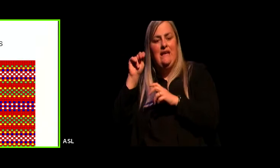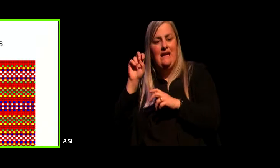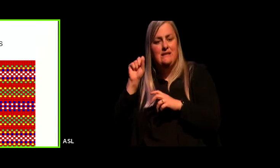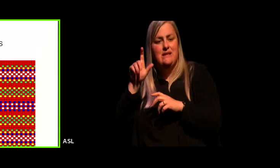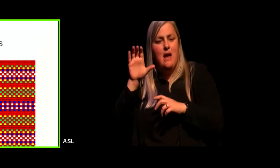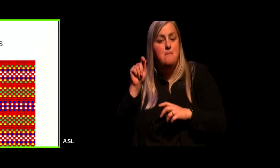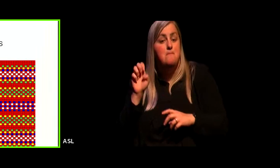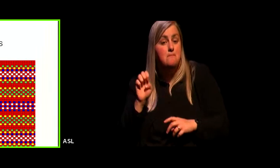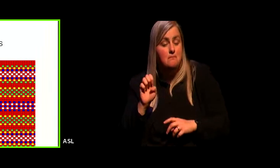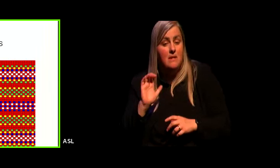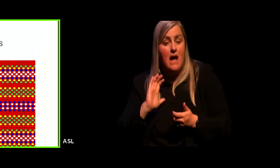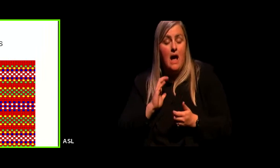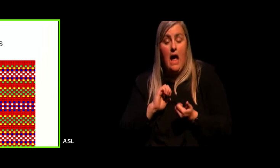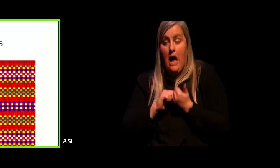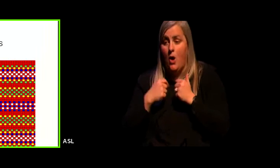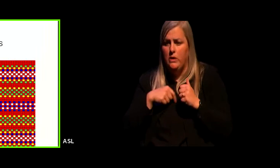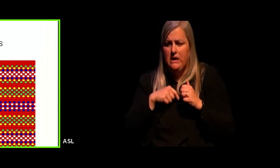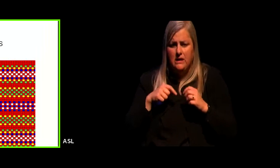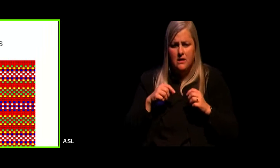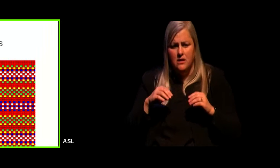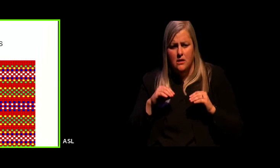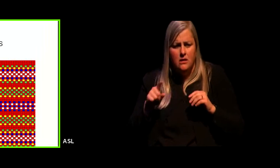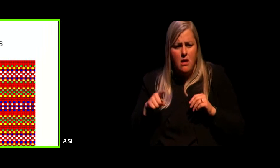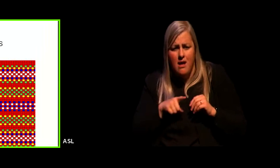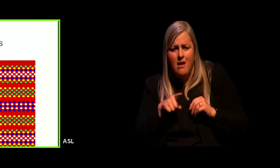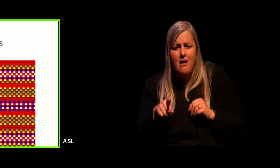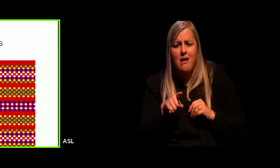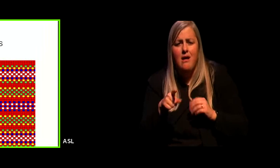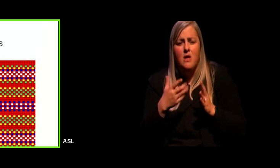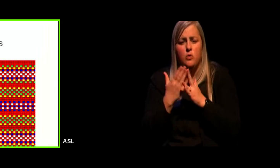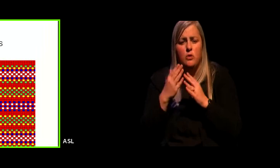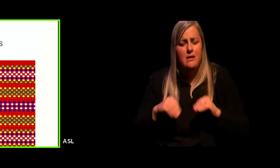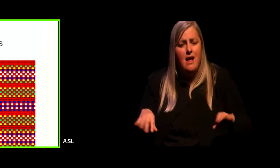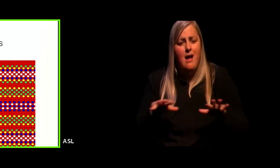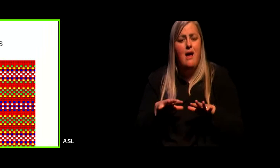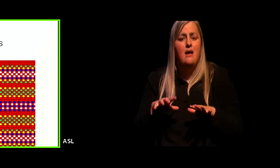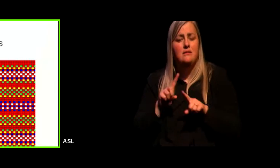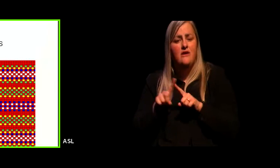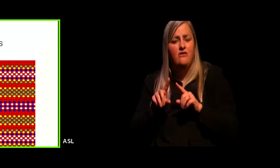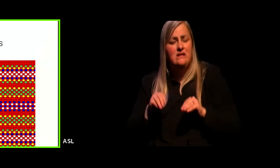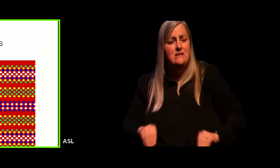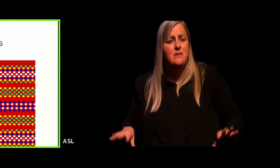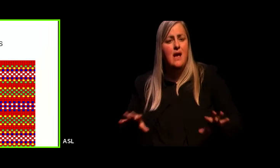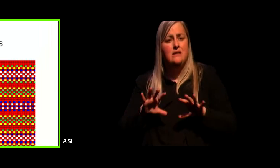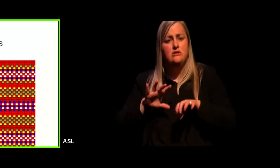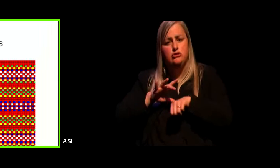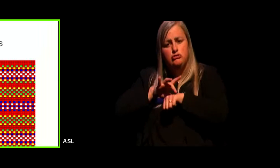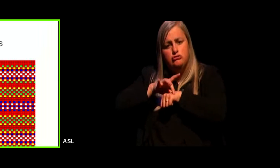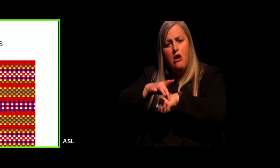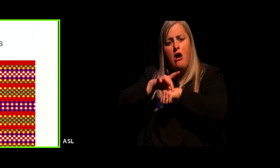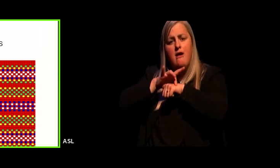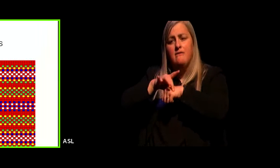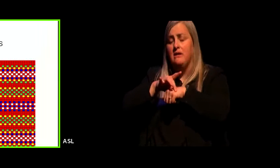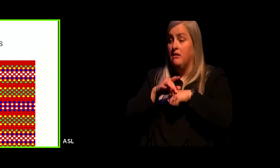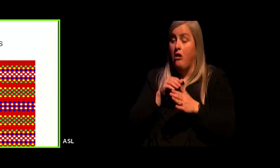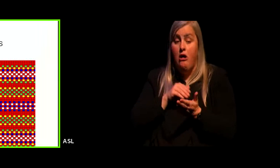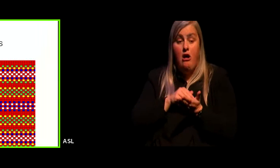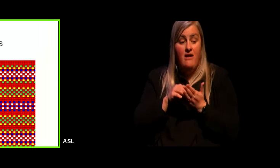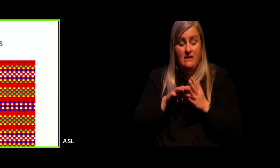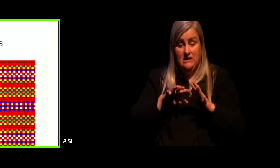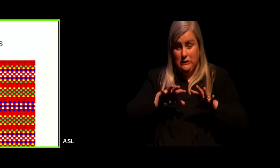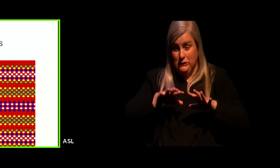moved through these lands and how we moved through these different spaces and geographies, often over huge areas. But